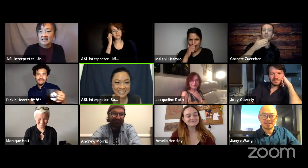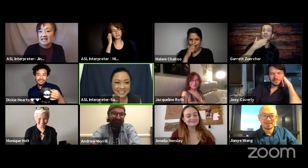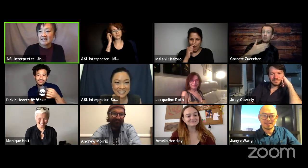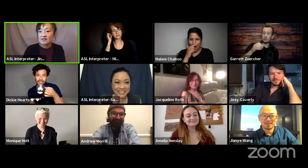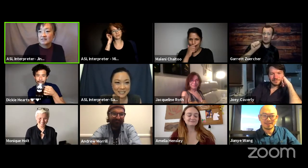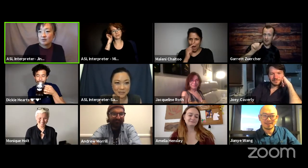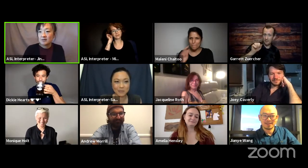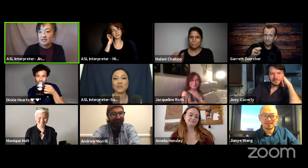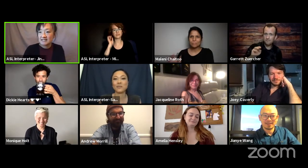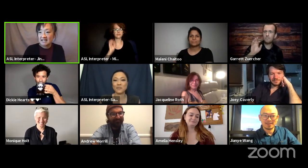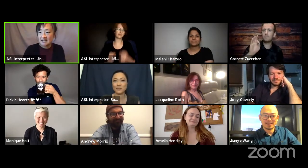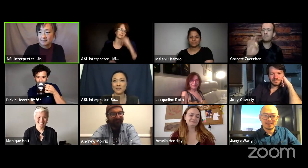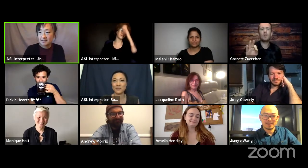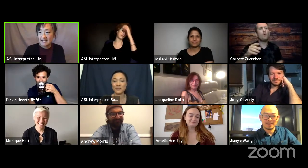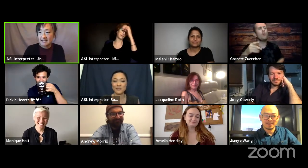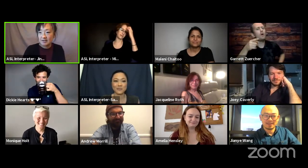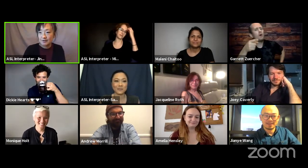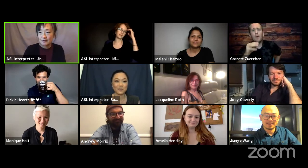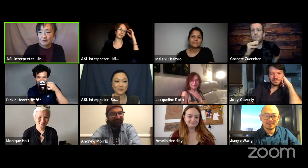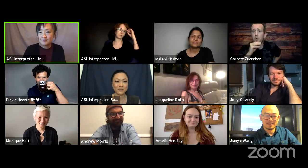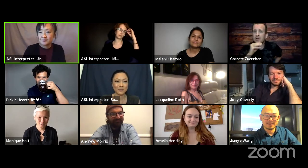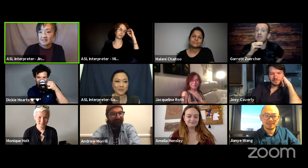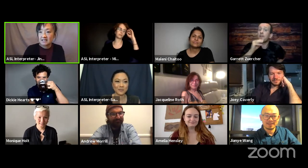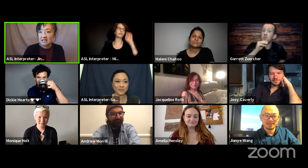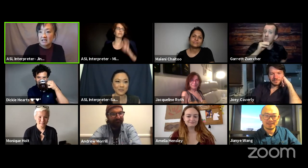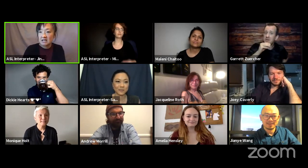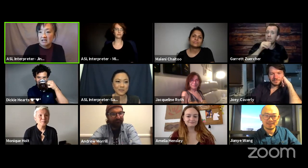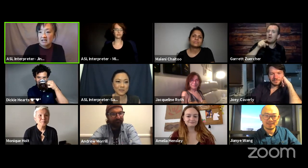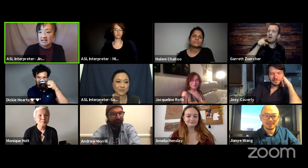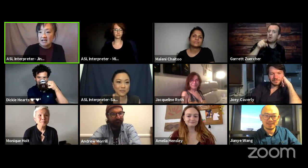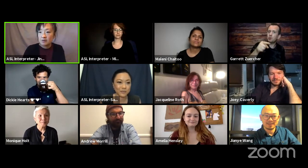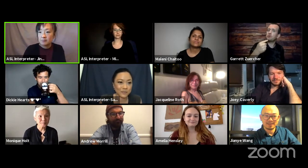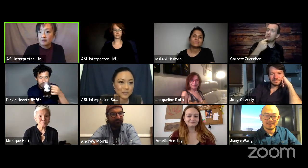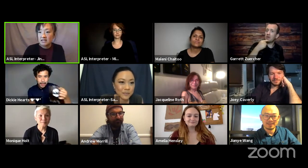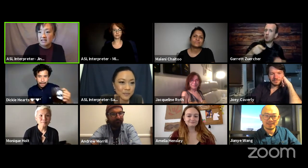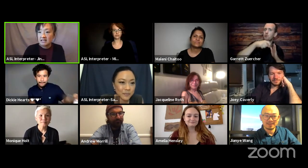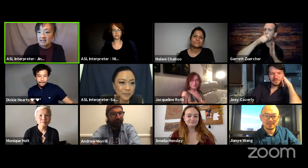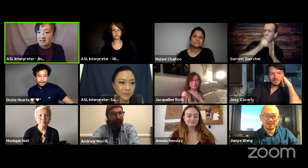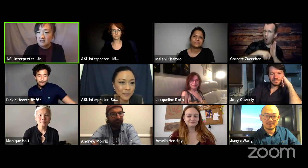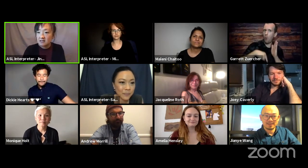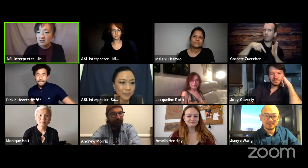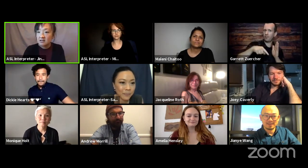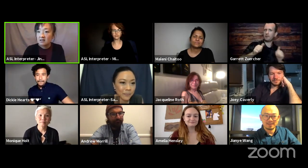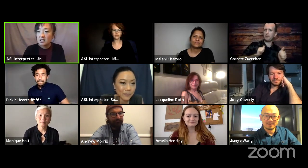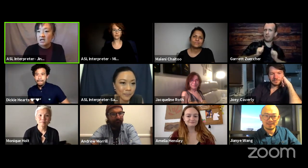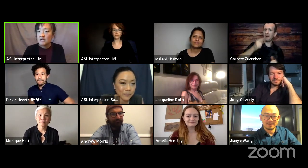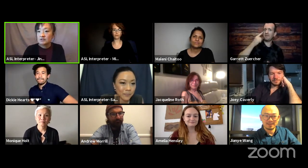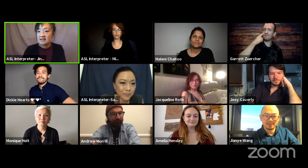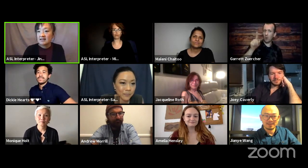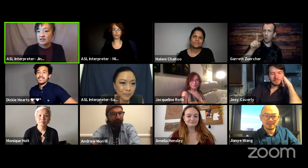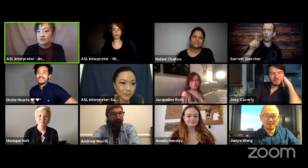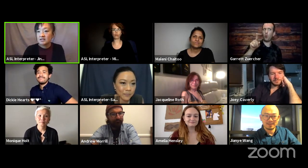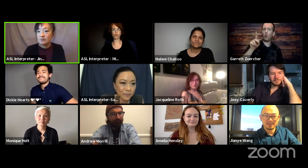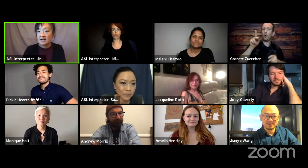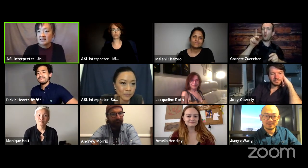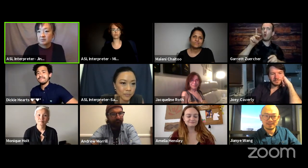Thank you so much, Sam. Thank you. Now, Monique, you said that you did write this